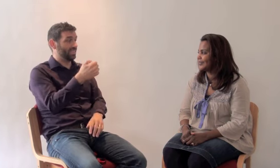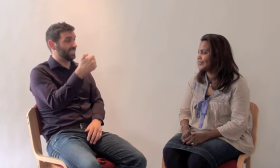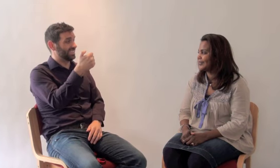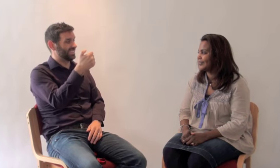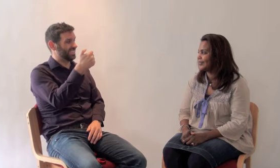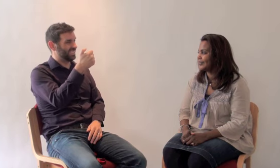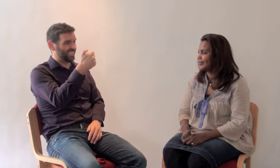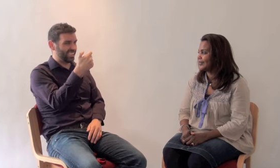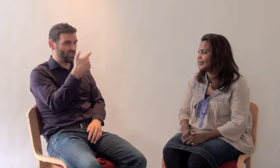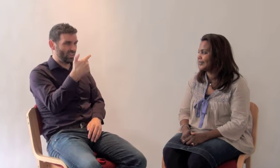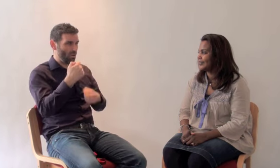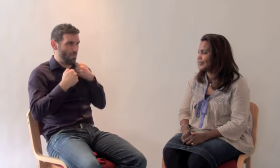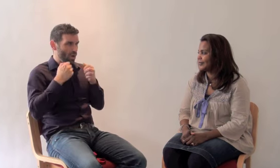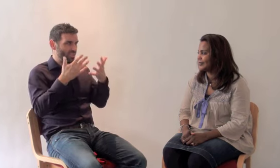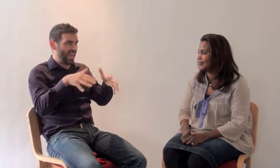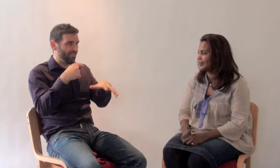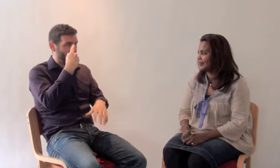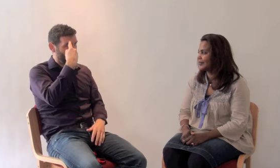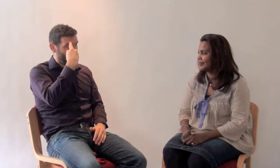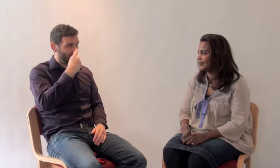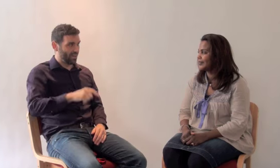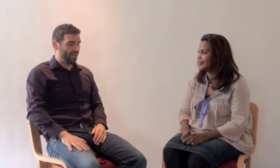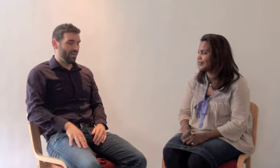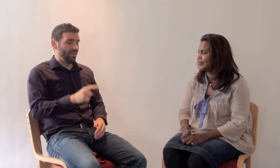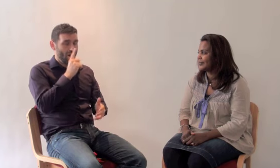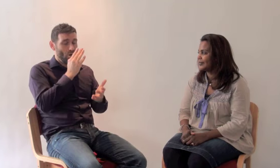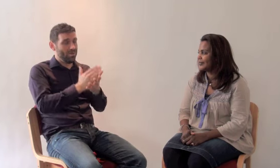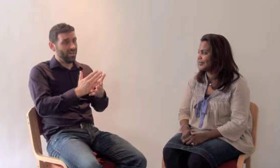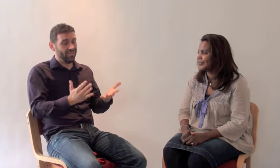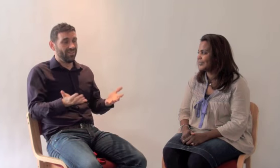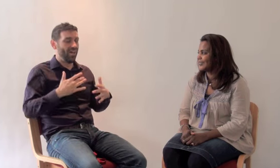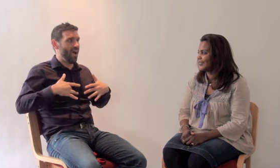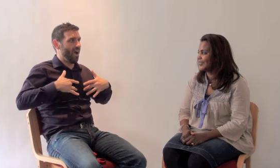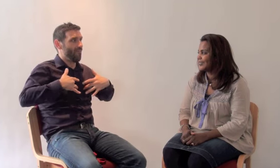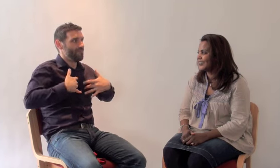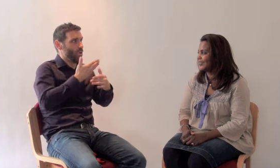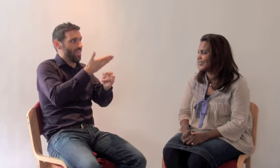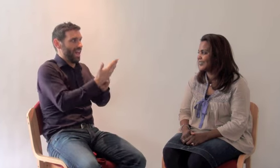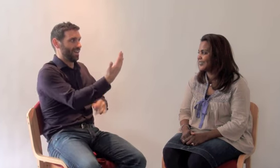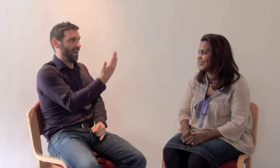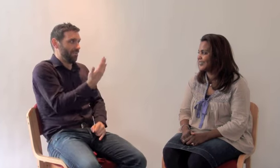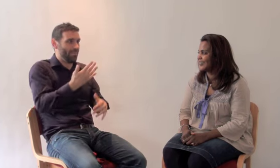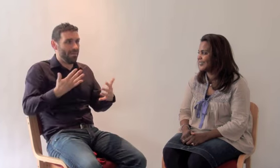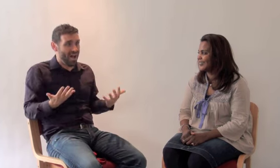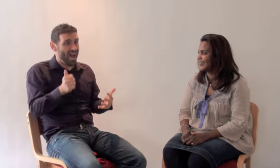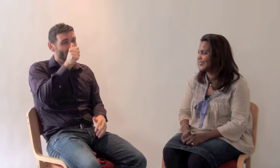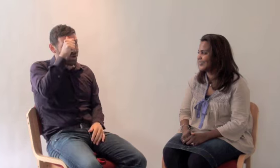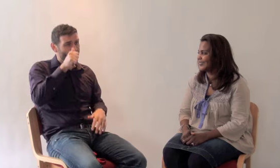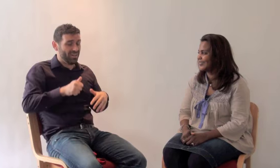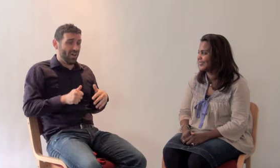which was an emotional feeling. But I suppose when there were 6 or 7 miles left, I mean, that's quite disheartening. You think the end is